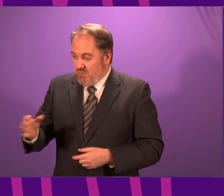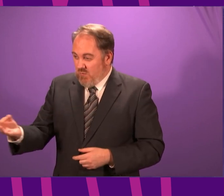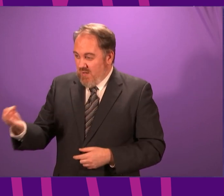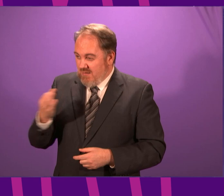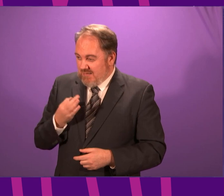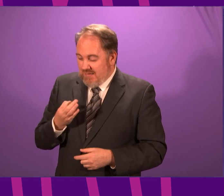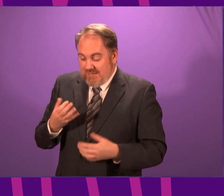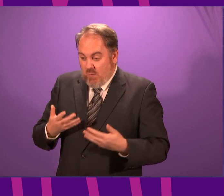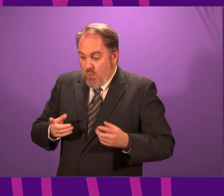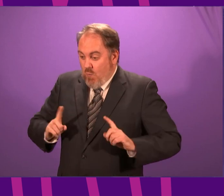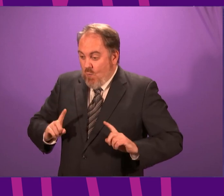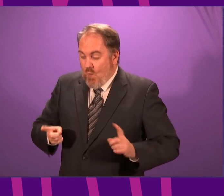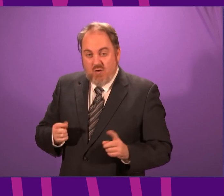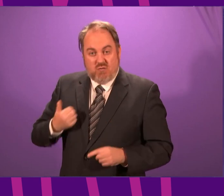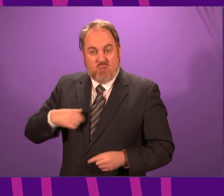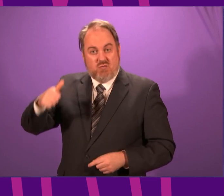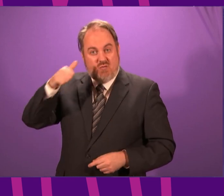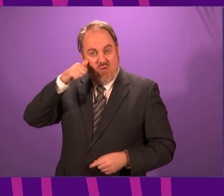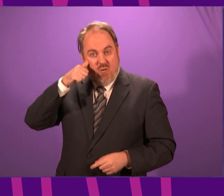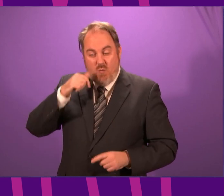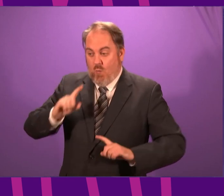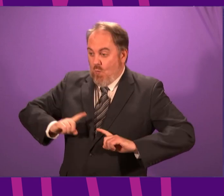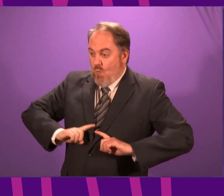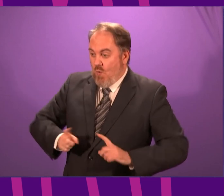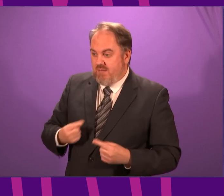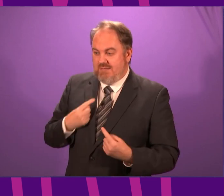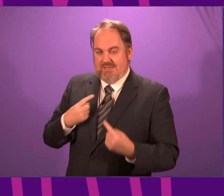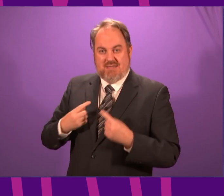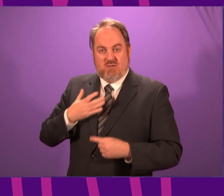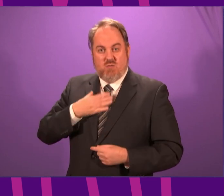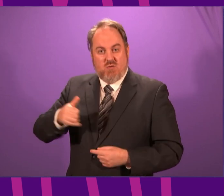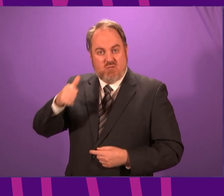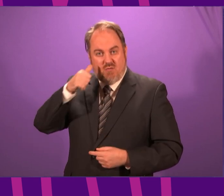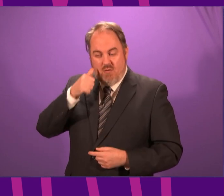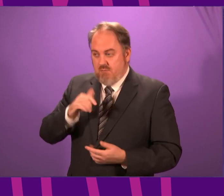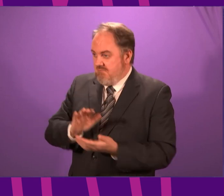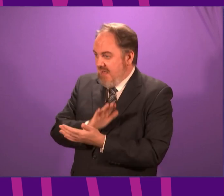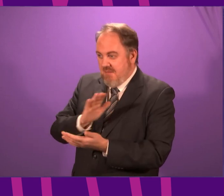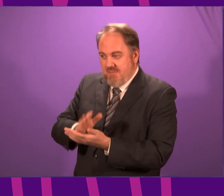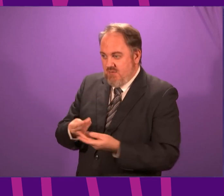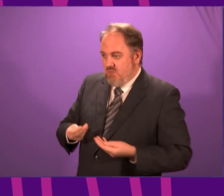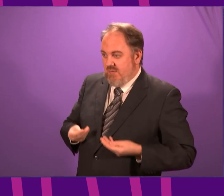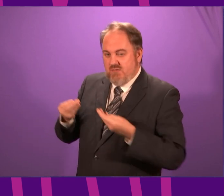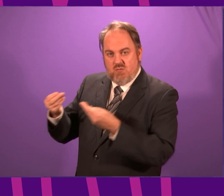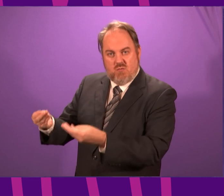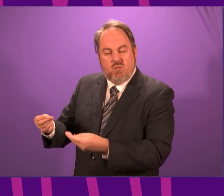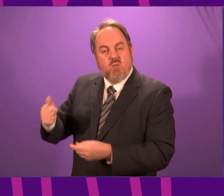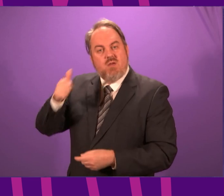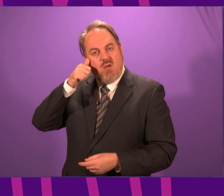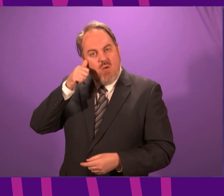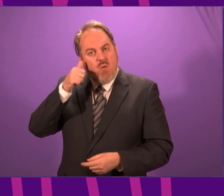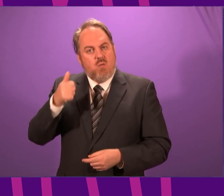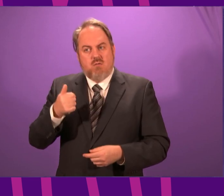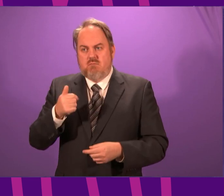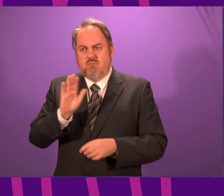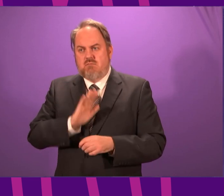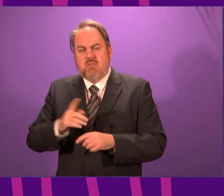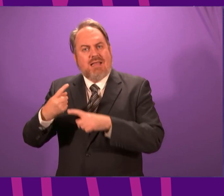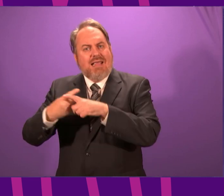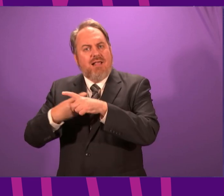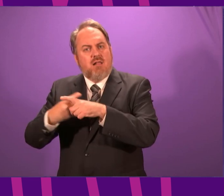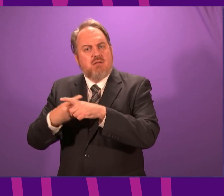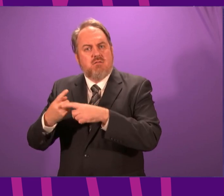with specific requests for specific data that exists. If I look across the UK right now, hospitality is closed in many parts of England.